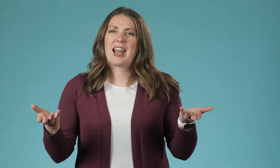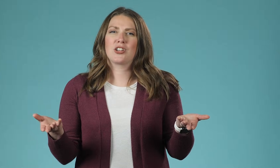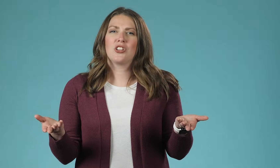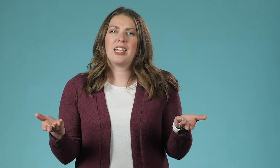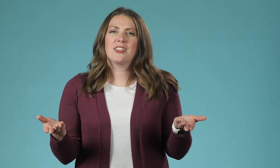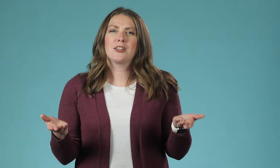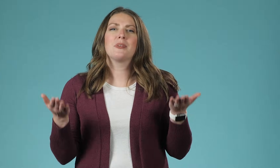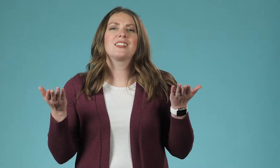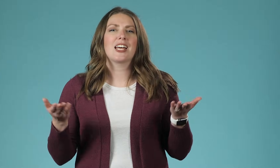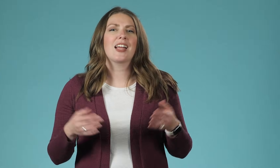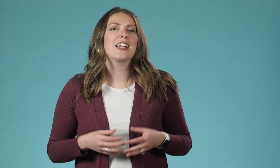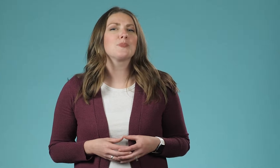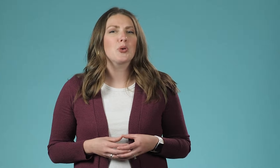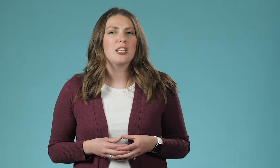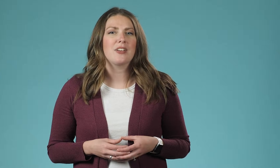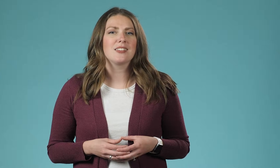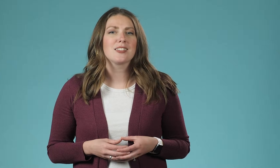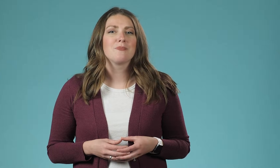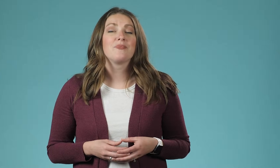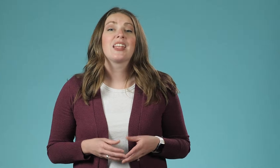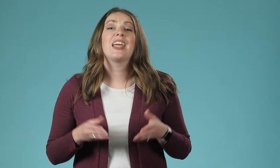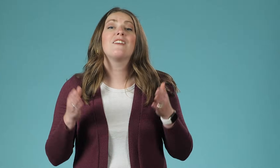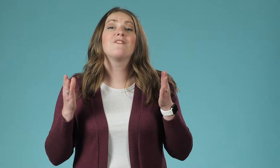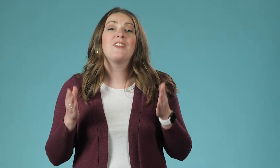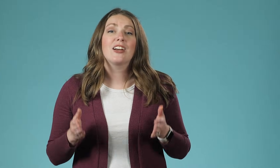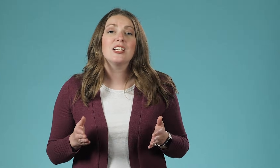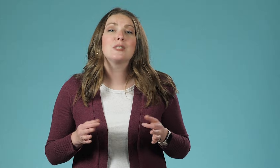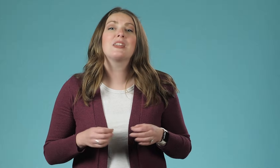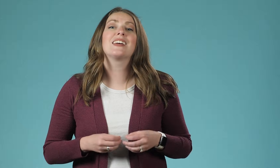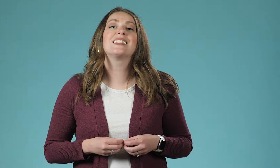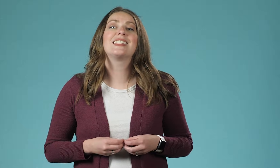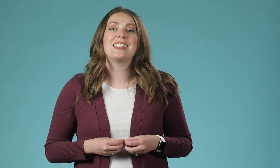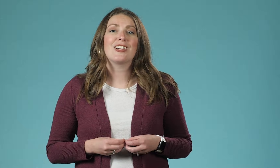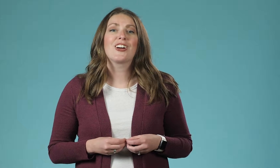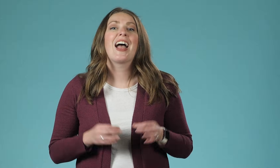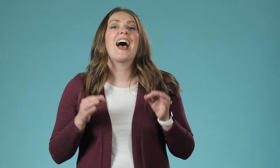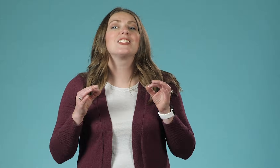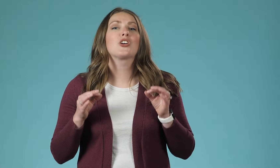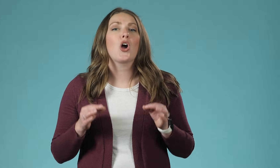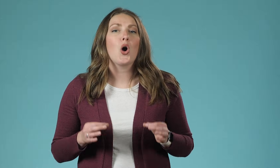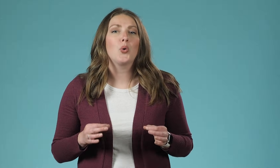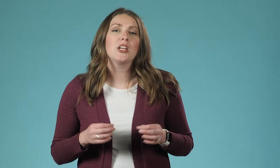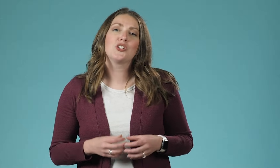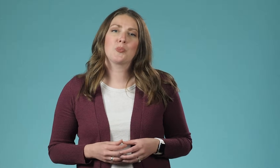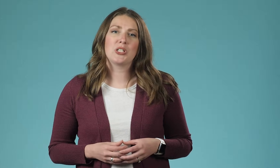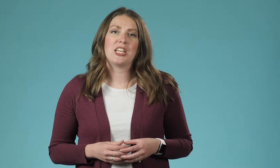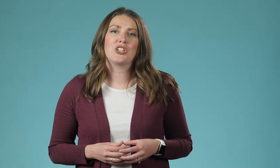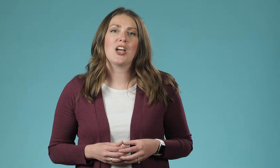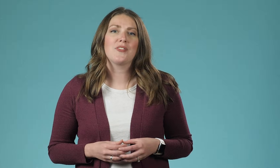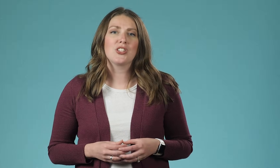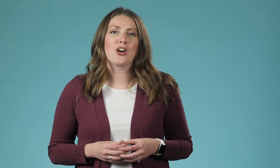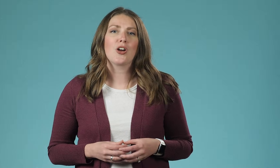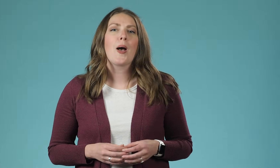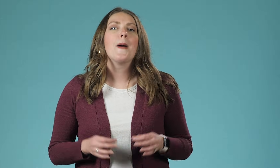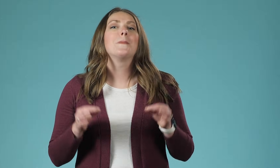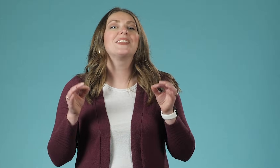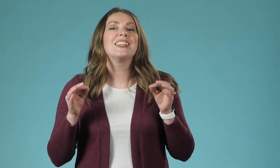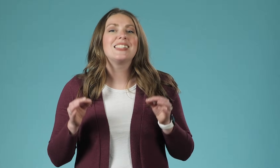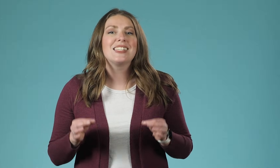national anthem sung at sporting events. It varies because the singer has their own interpretation of the song, but they